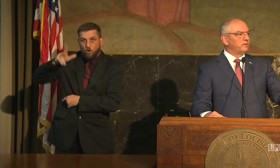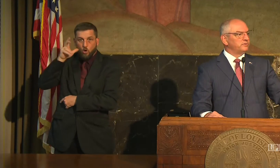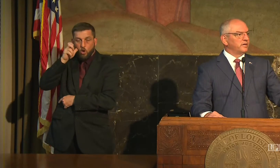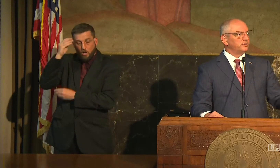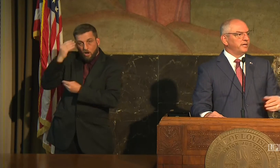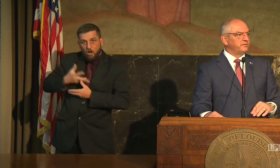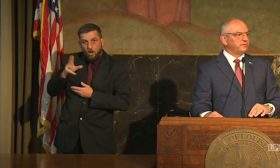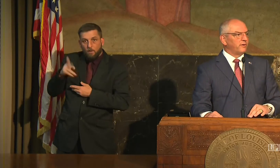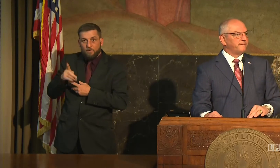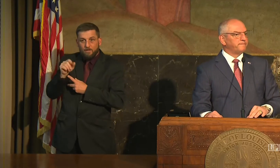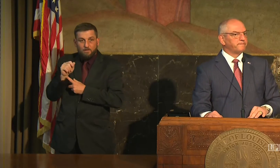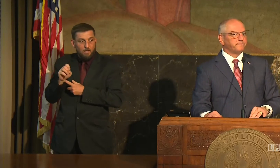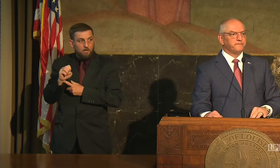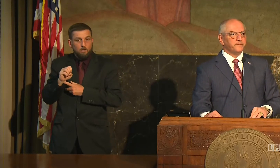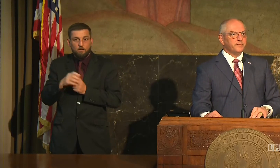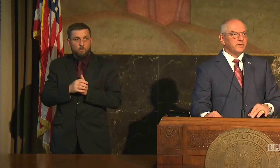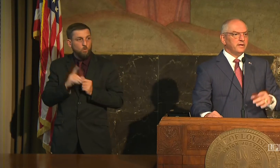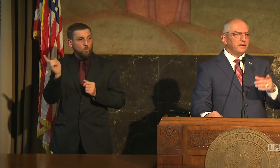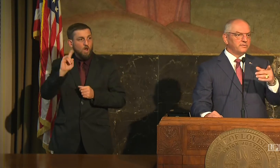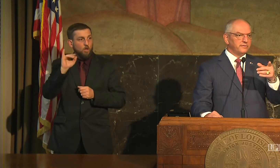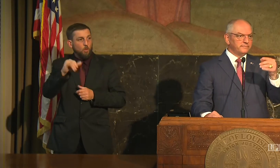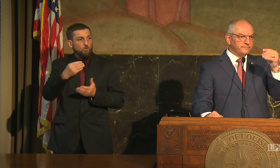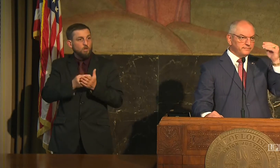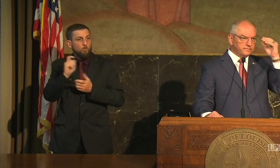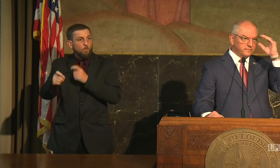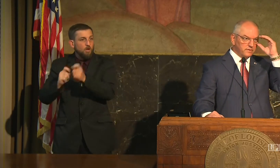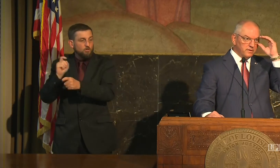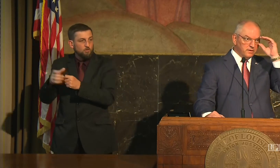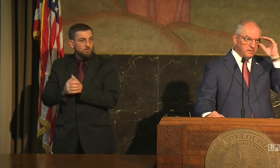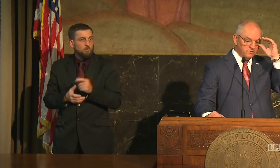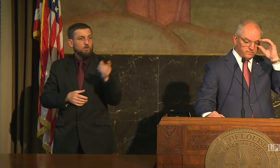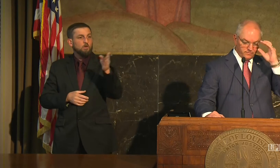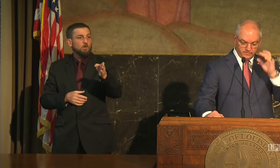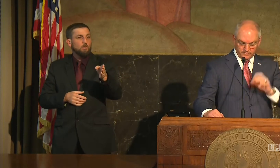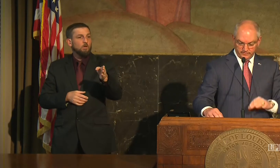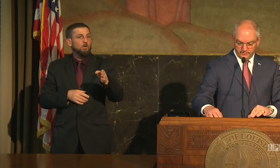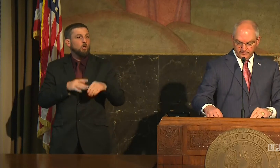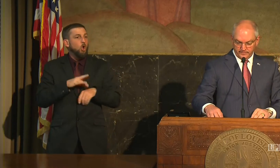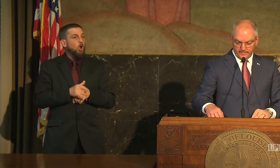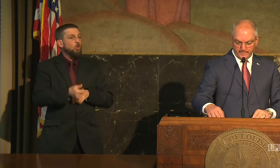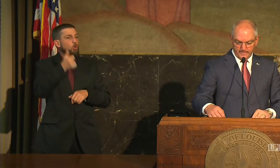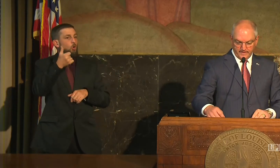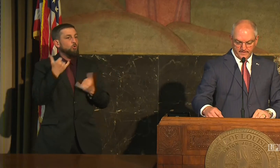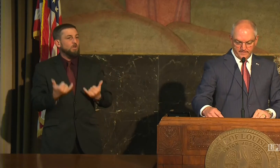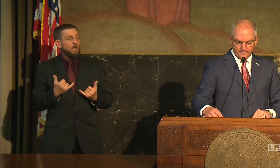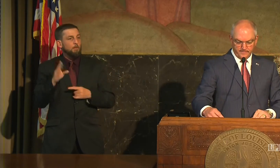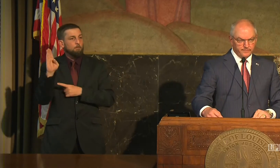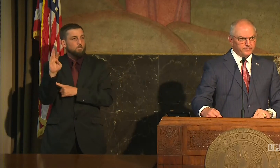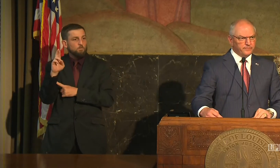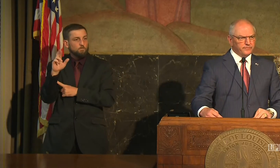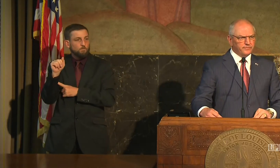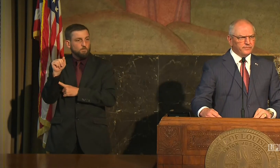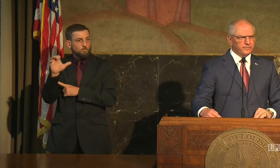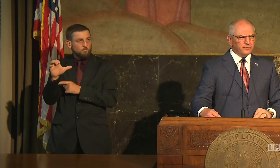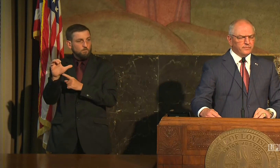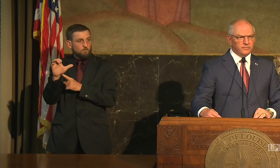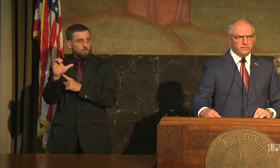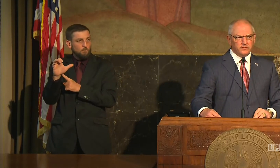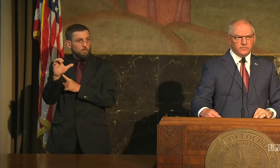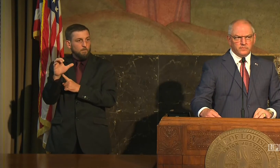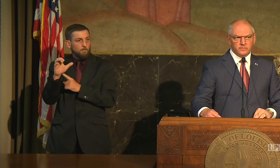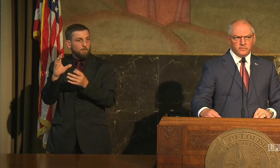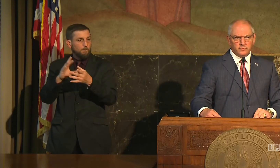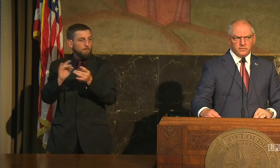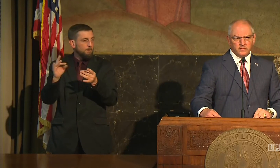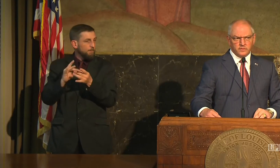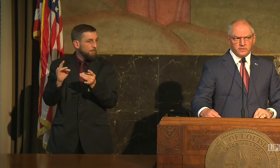about where those negotiations are. Yes, sir. Governor, earlier today, BRAC issued a statement calling